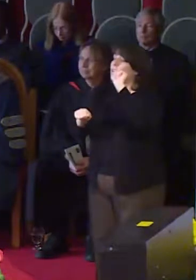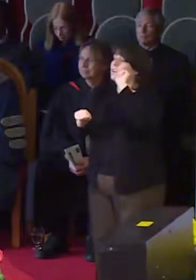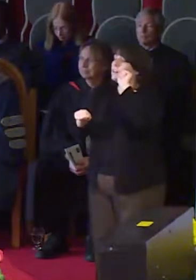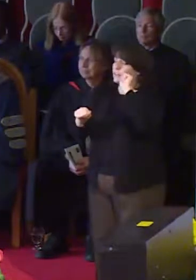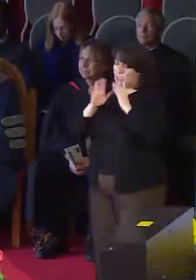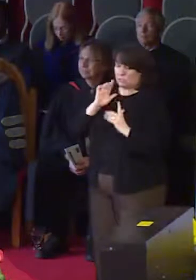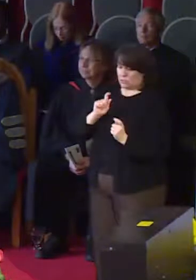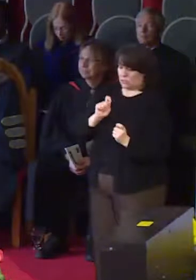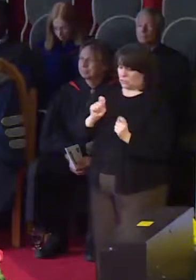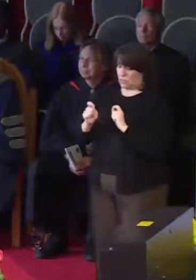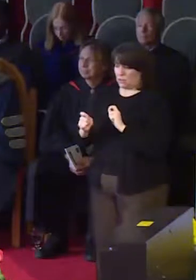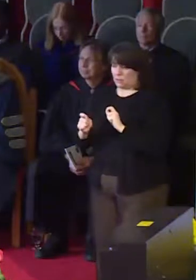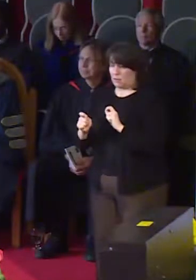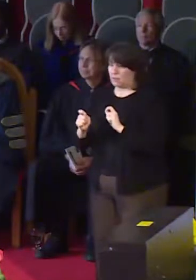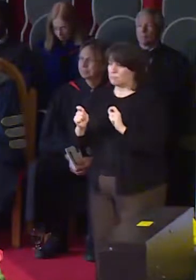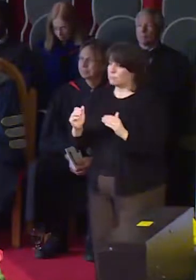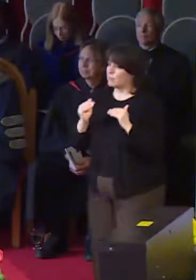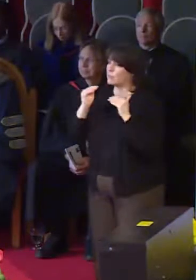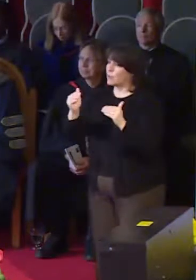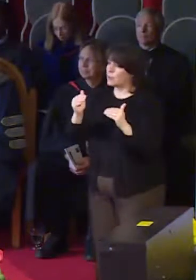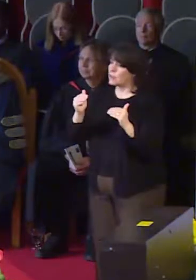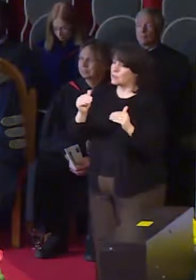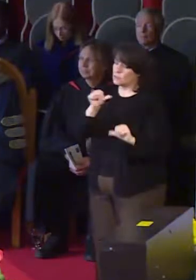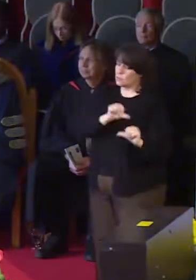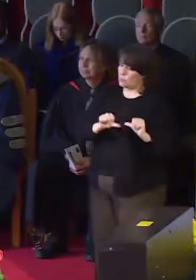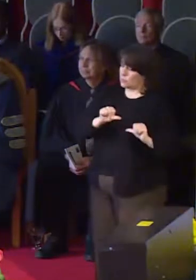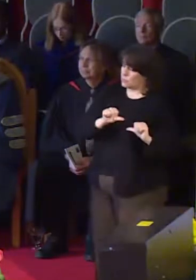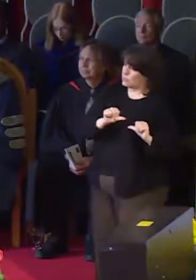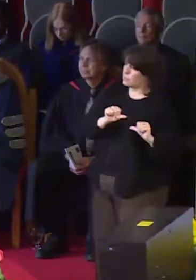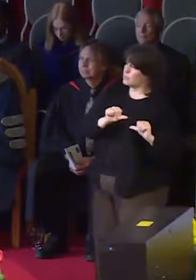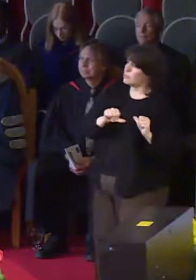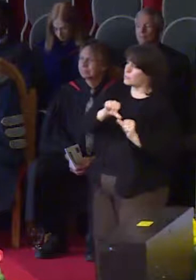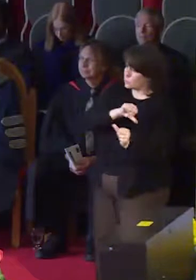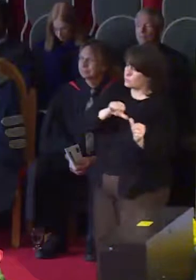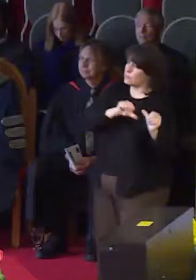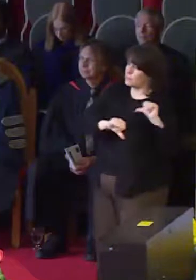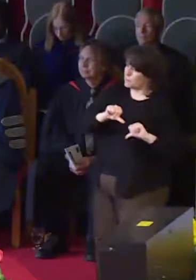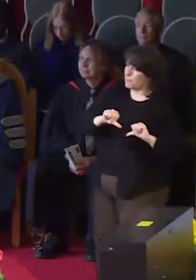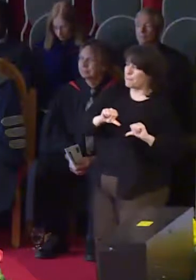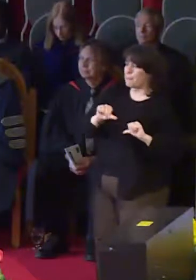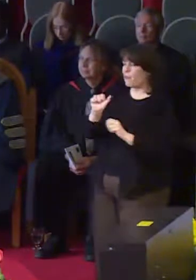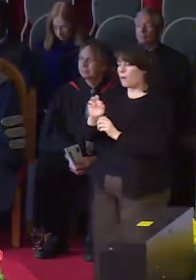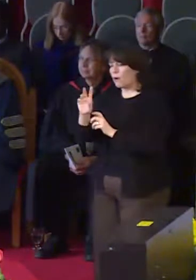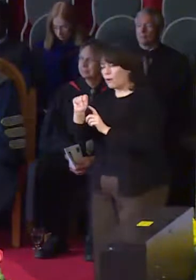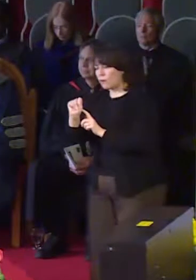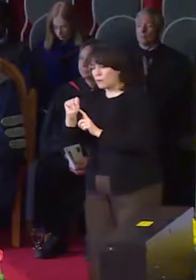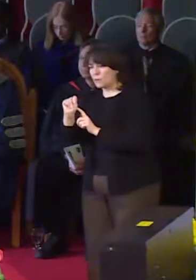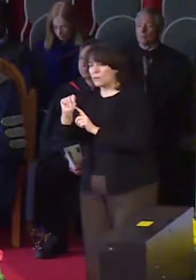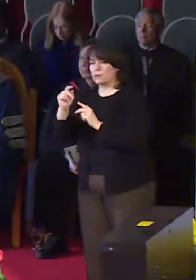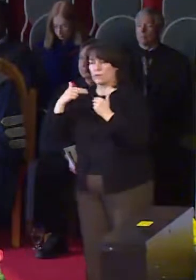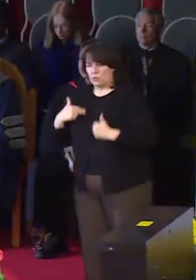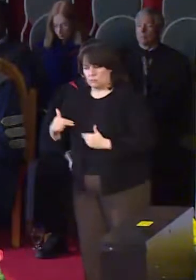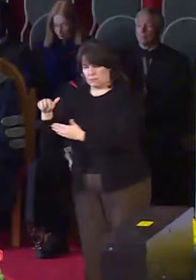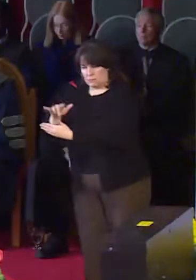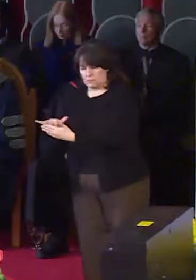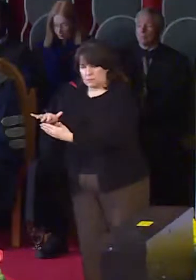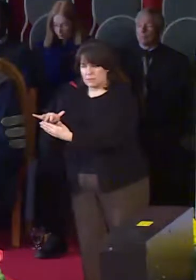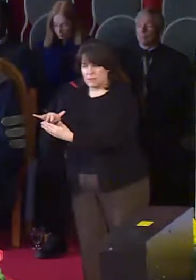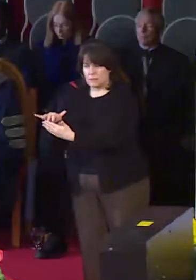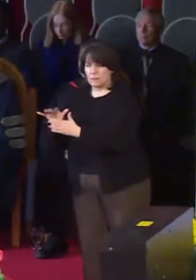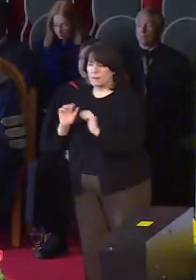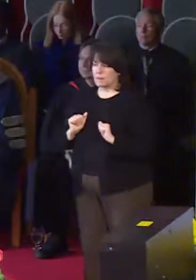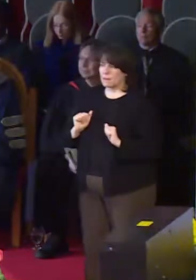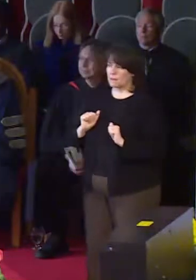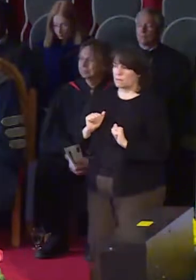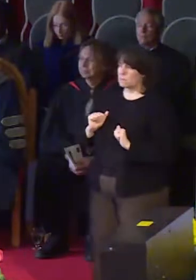of this change, advances in the social science, in the arts and the humanities, they test our belief systems. They challenge